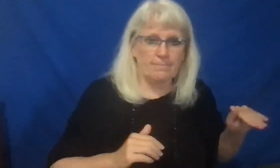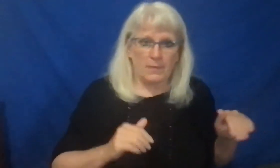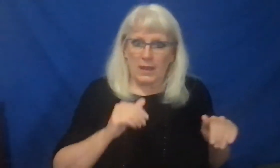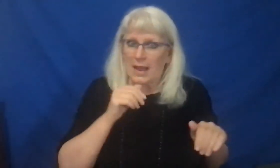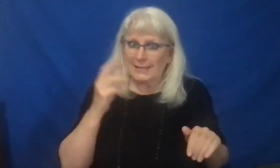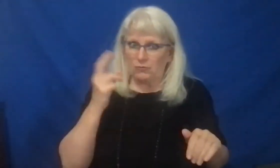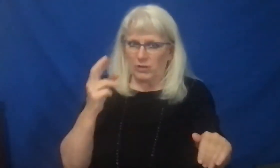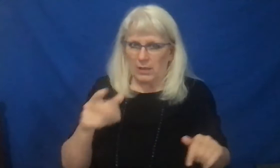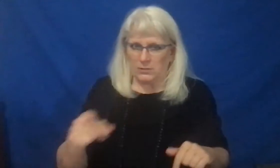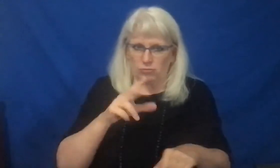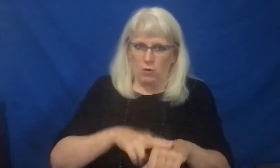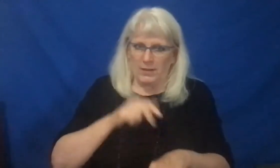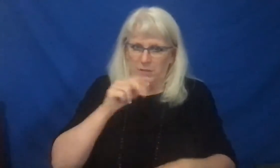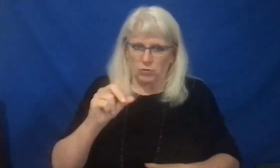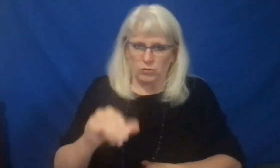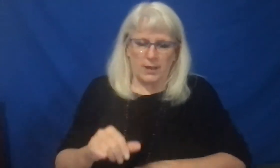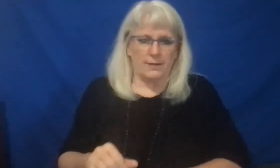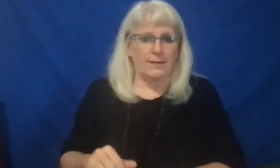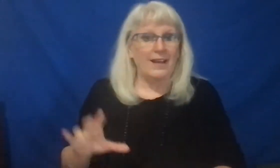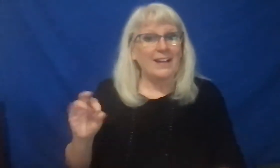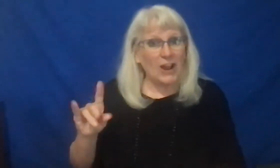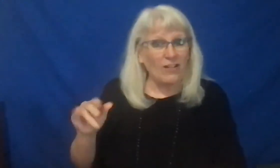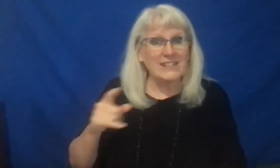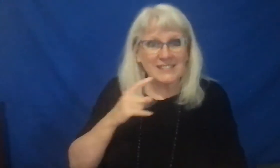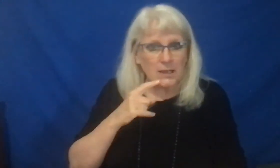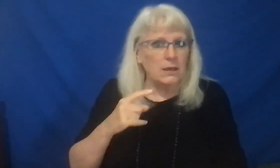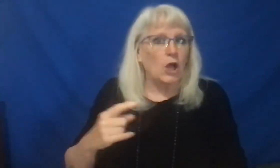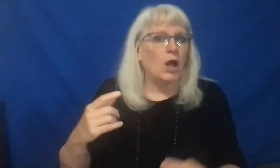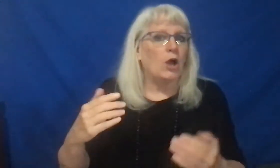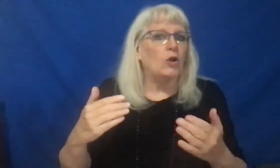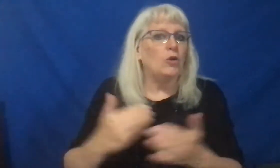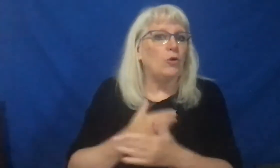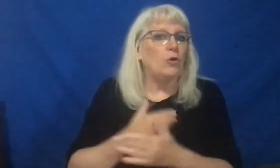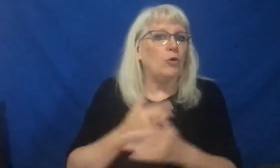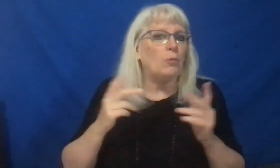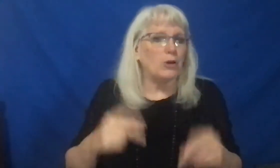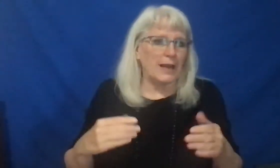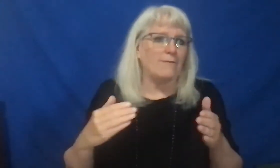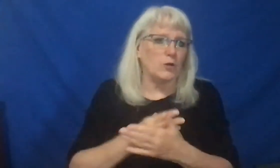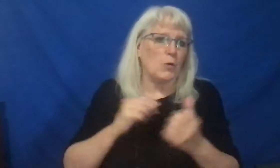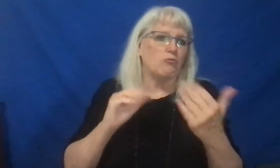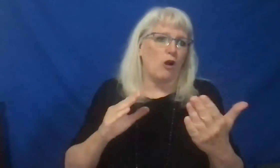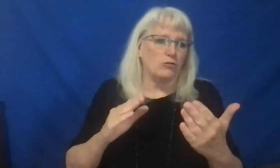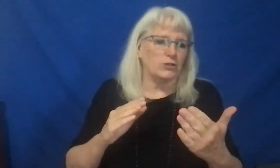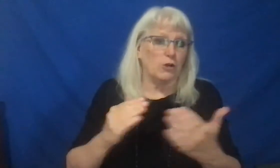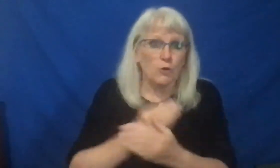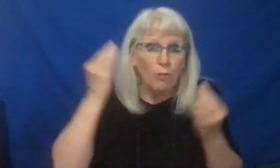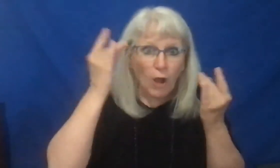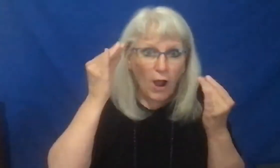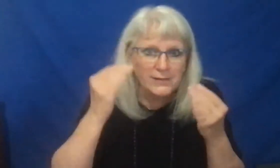process. So this is kind of like what Carolyn was saying to me about how I'm going to have new ways of thinking and doing. So I started reaching